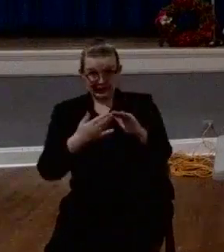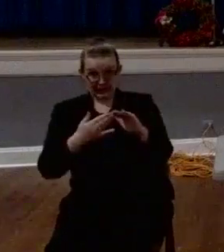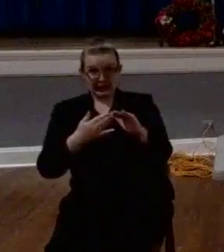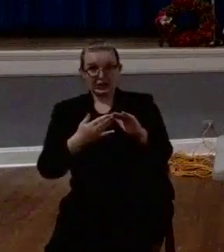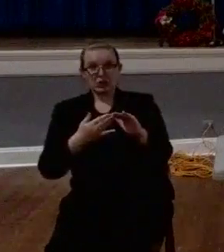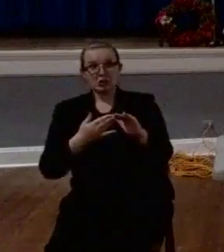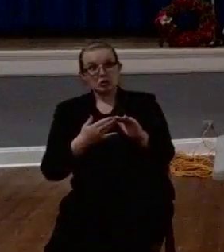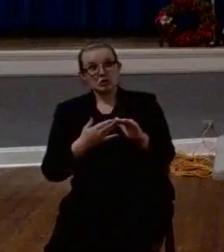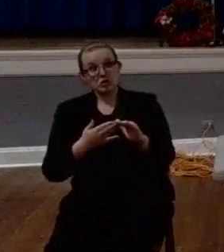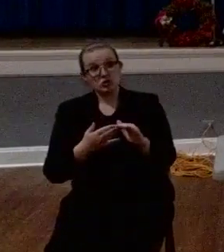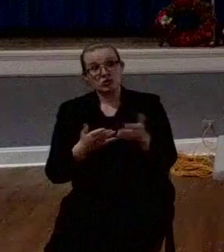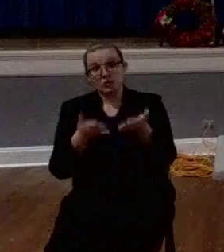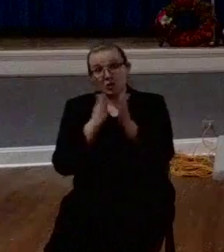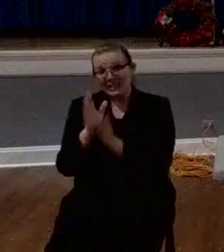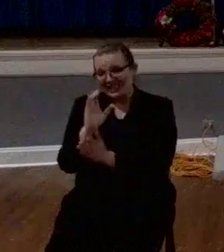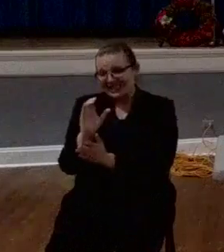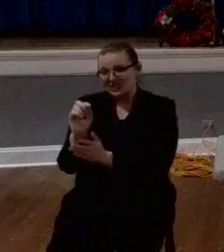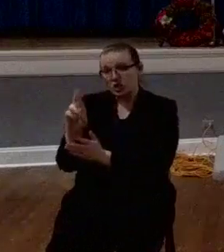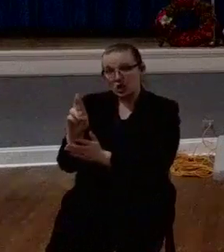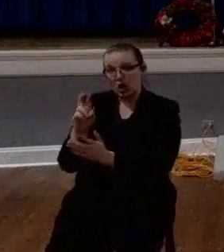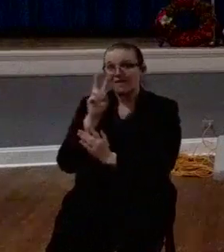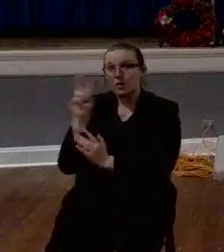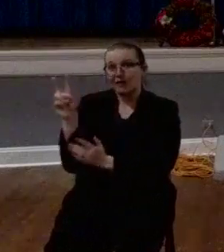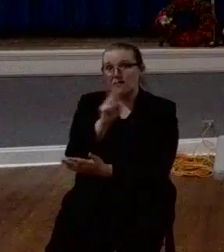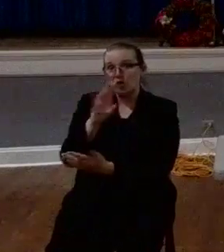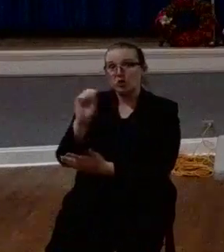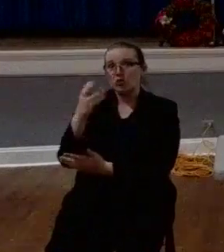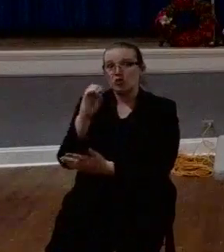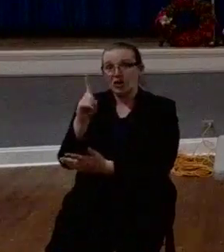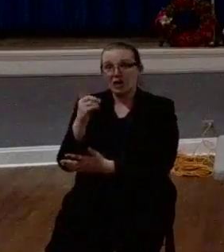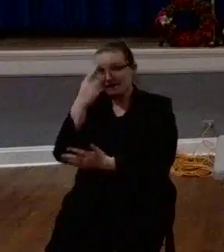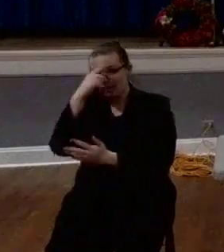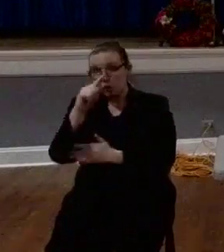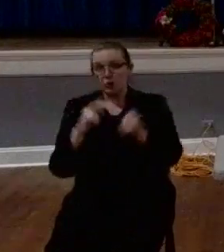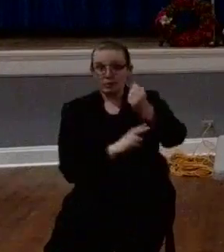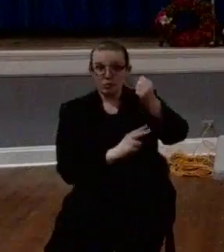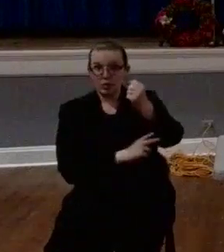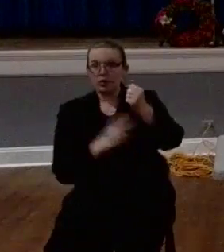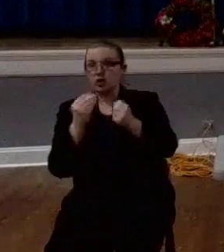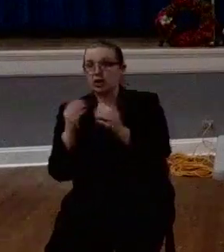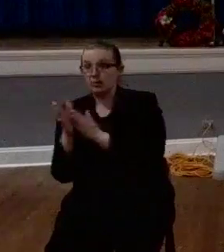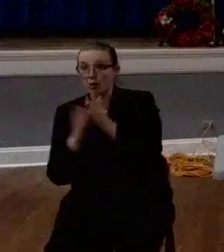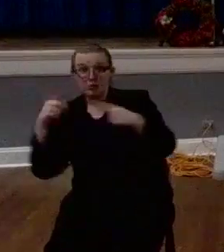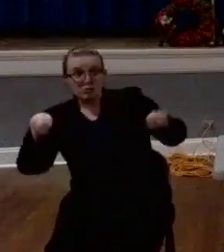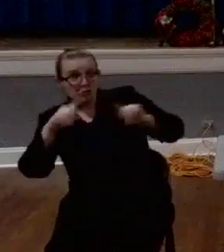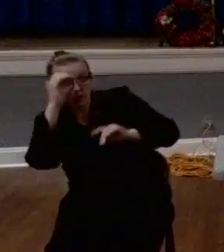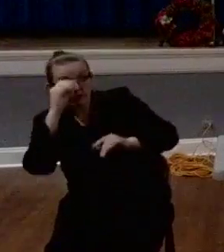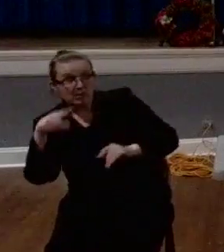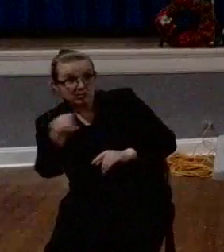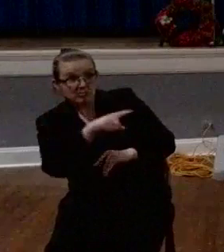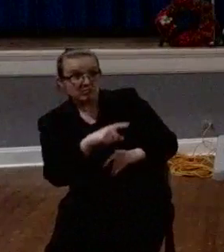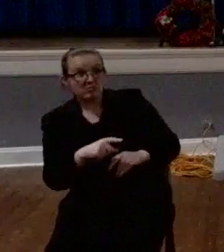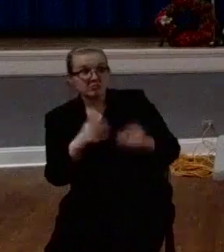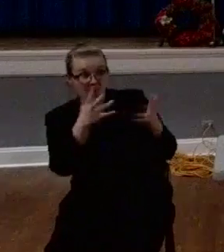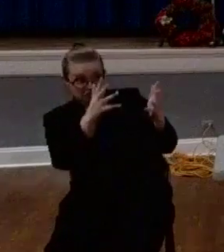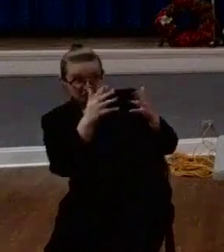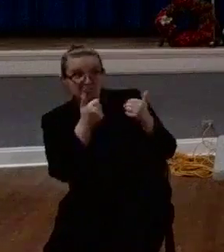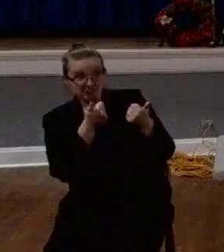to pursue a CCR for a view shed specifically for the bridge and the park. What do y'all think? I think it's great.